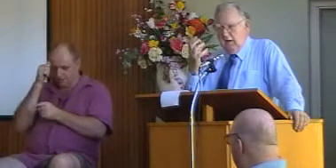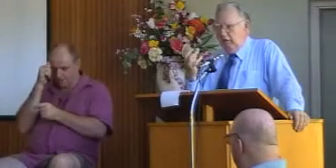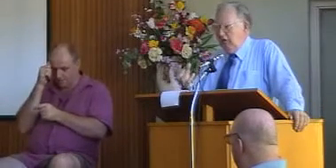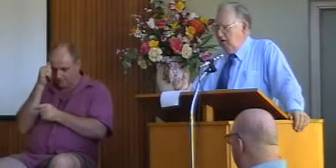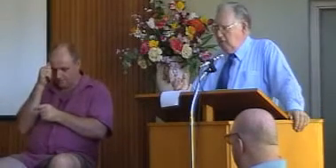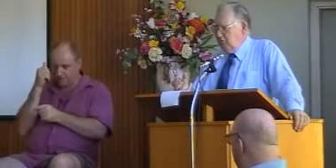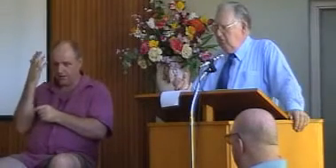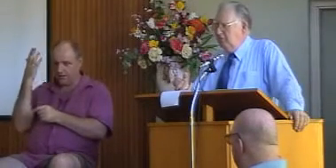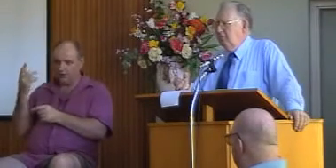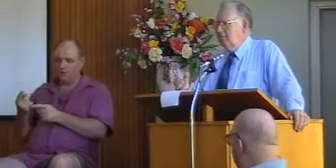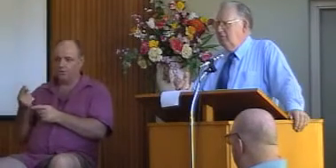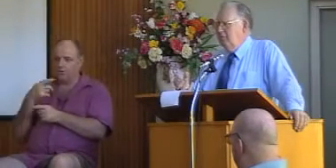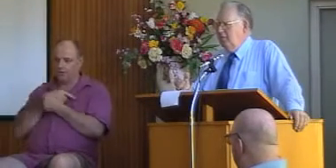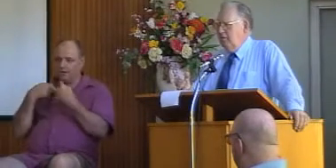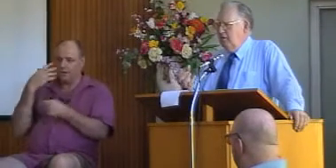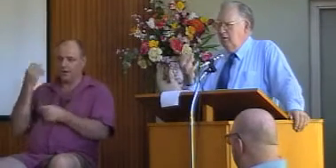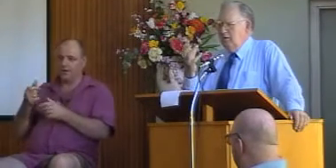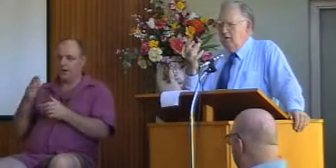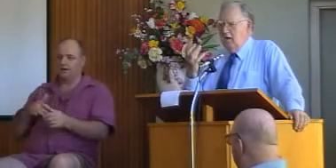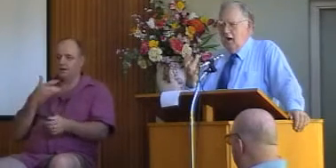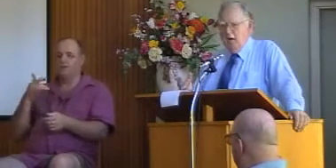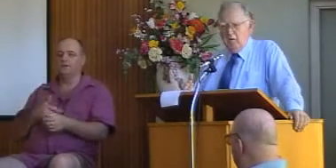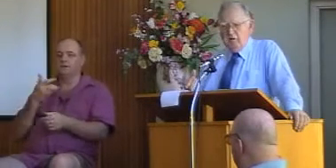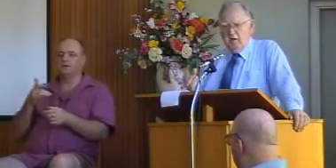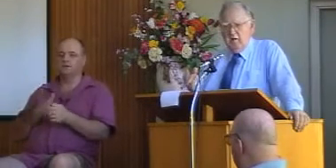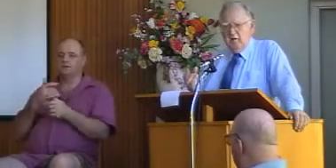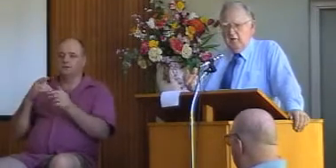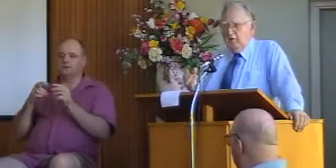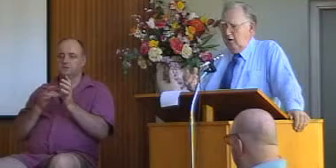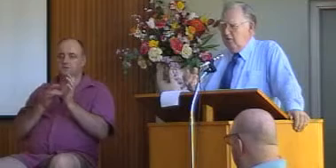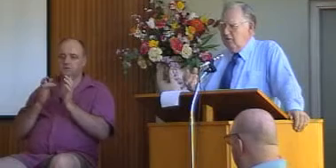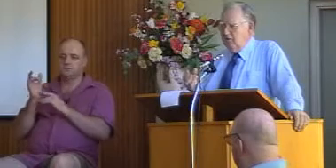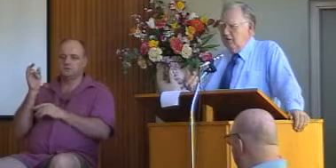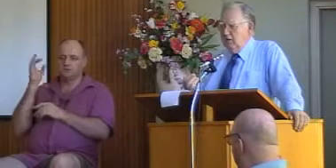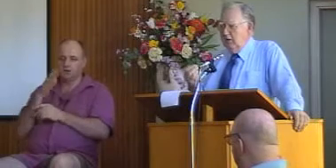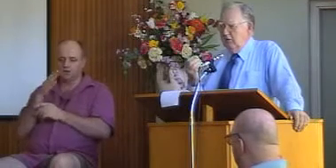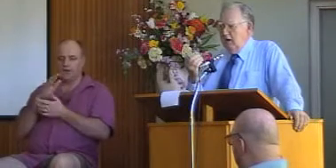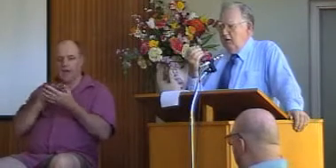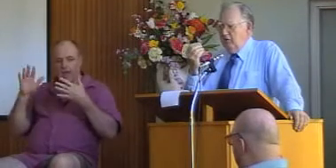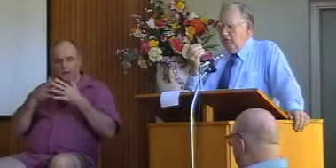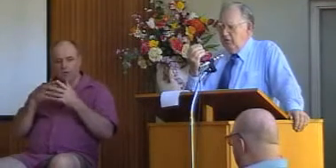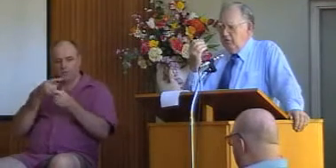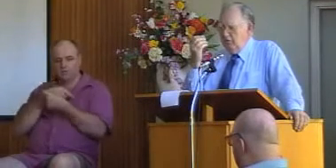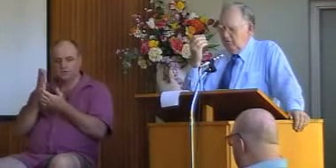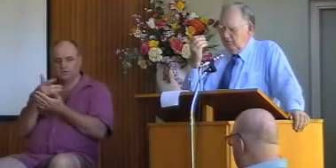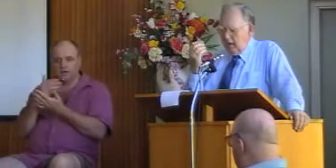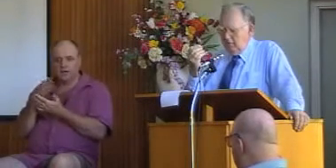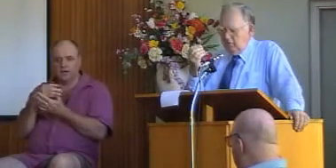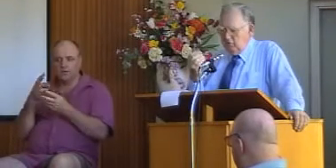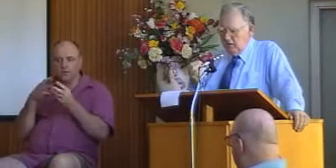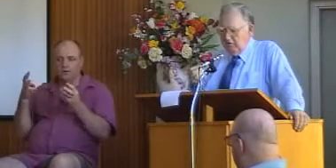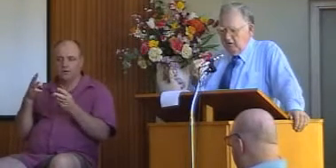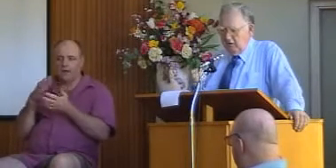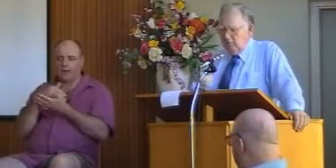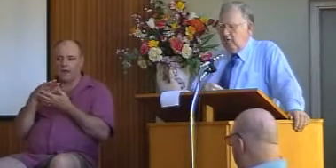the living Christ. How do we share this living Christ? you to come